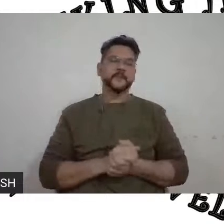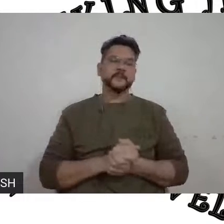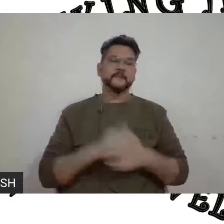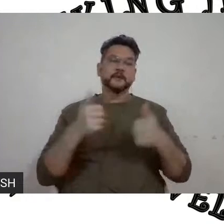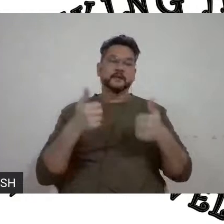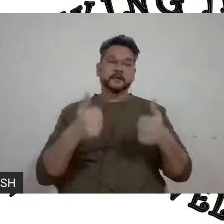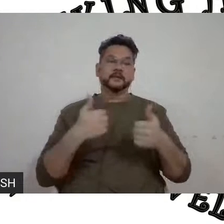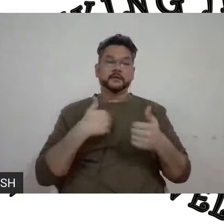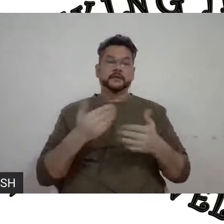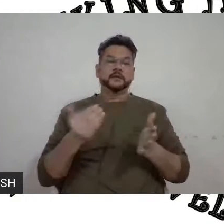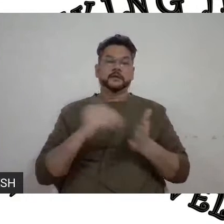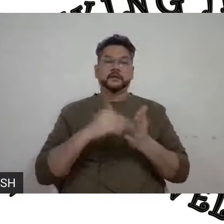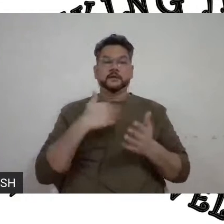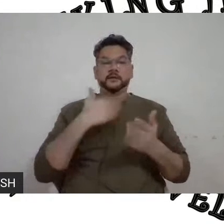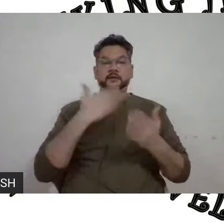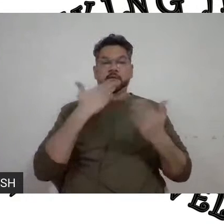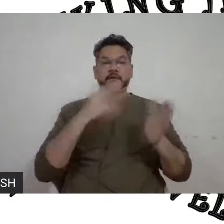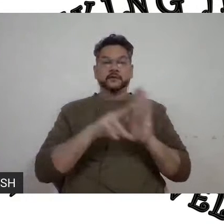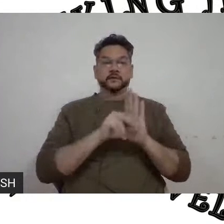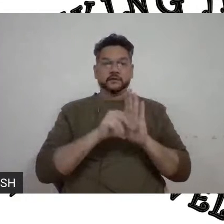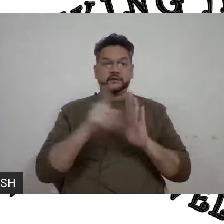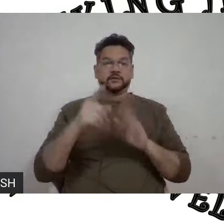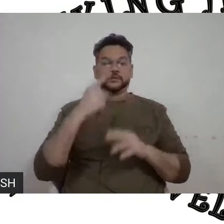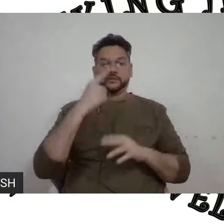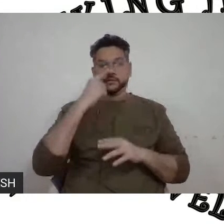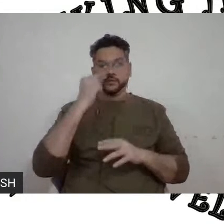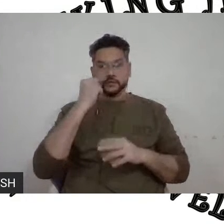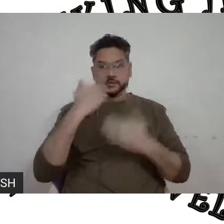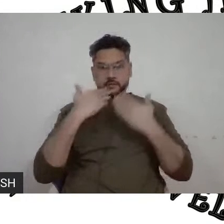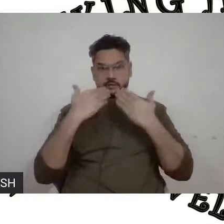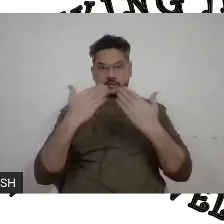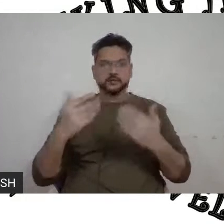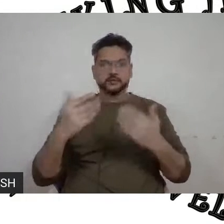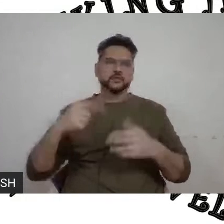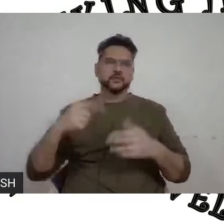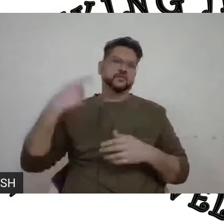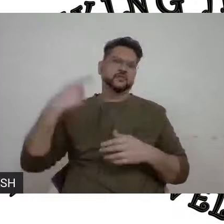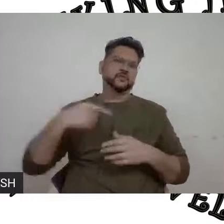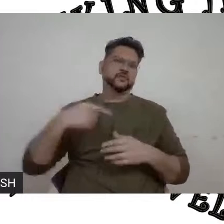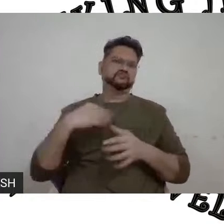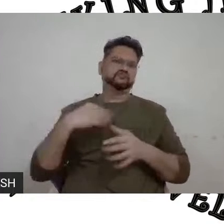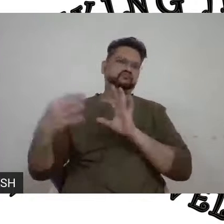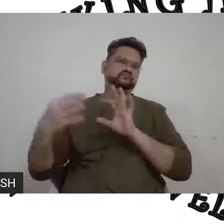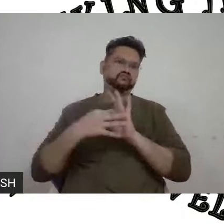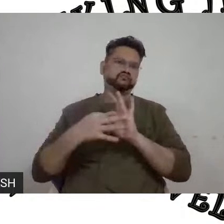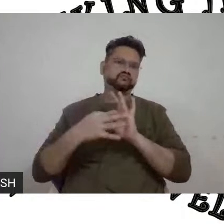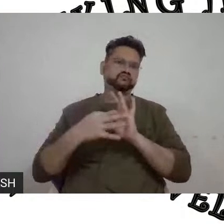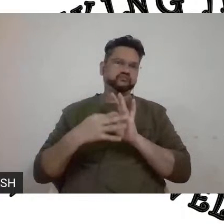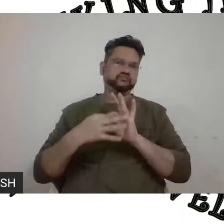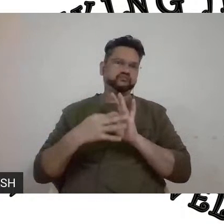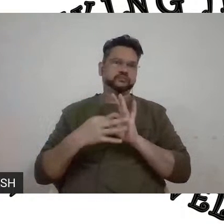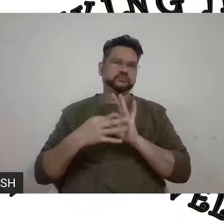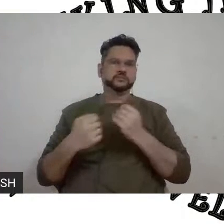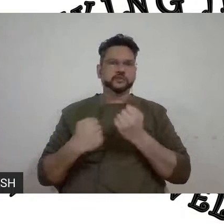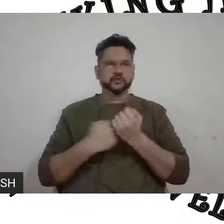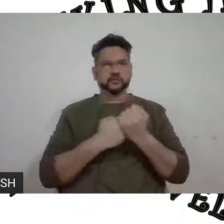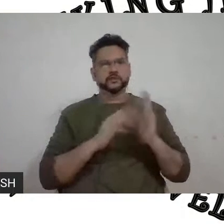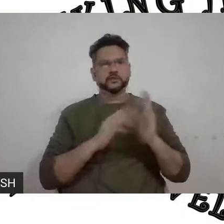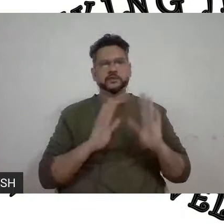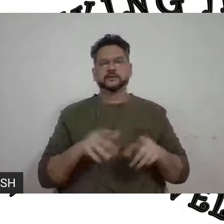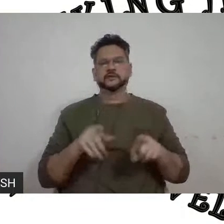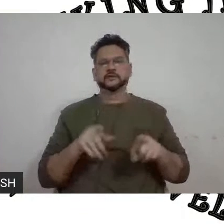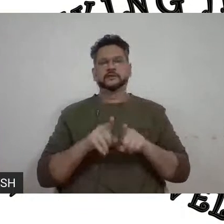Mrs. Gurmeet ma'am, who has always been with us for making